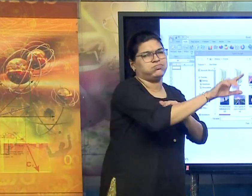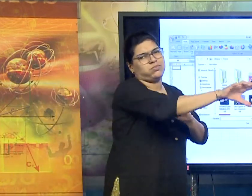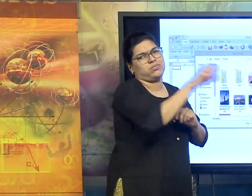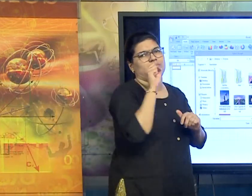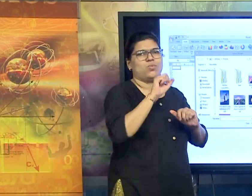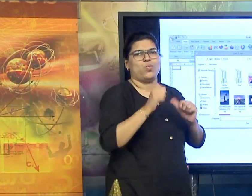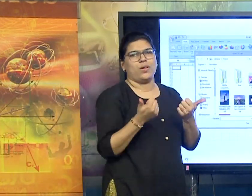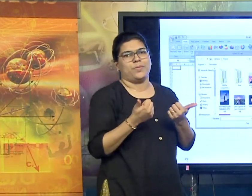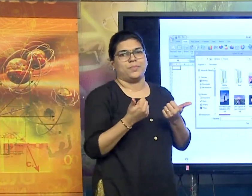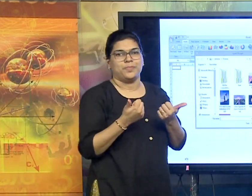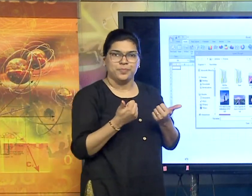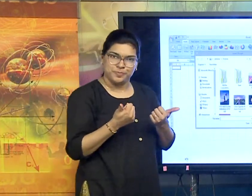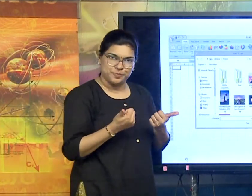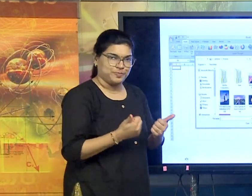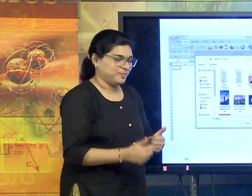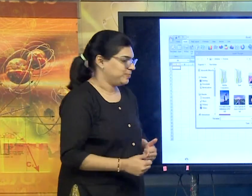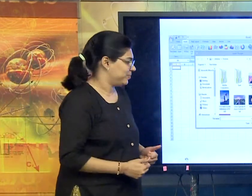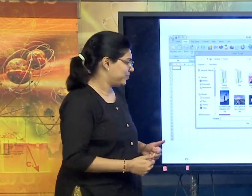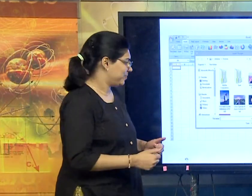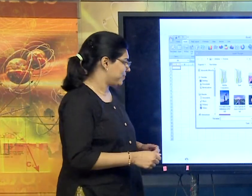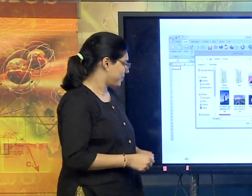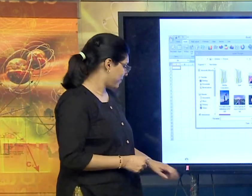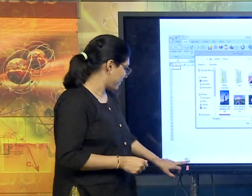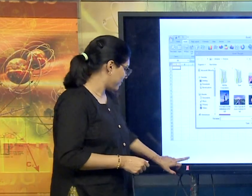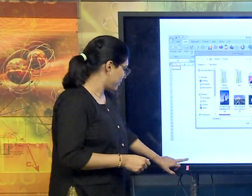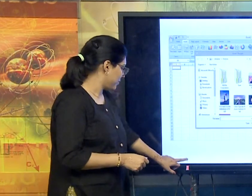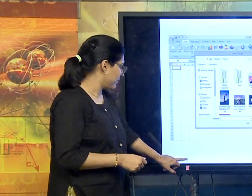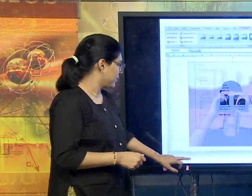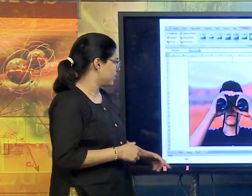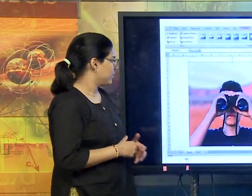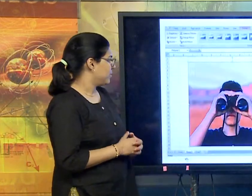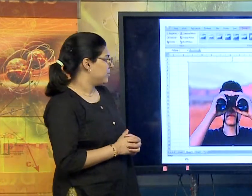to the Google or the net for finding all those images.